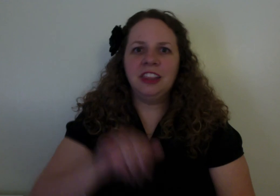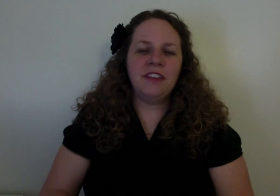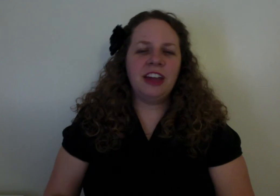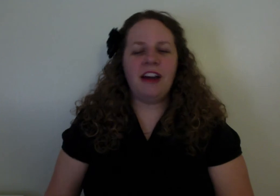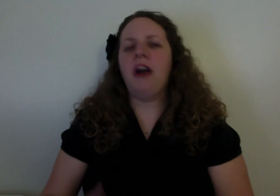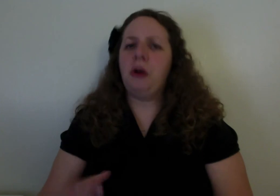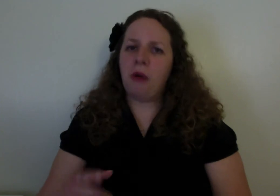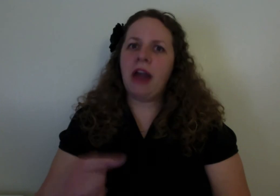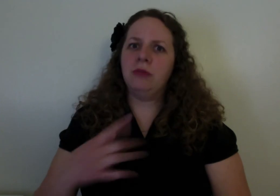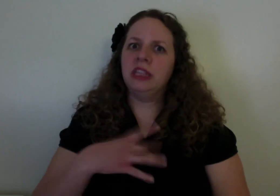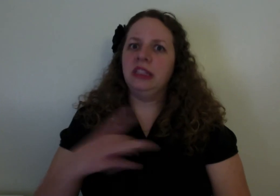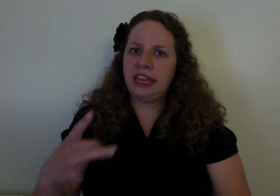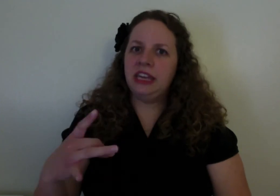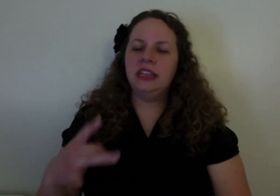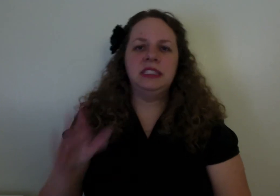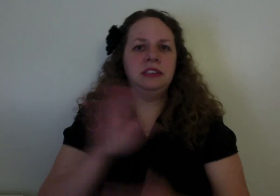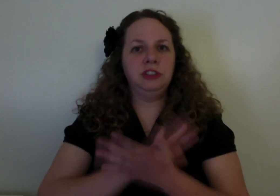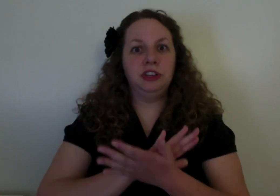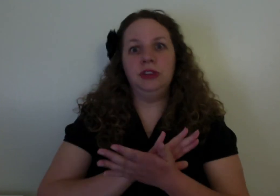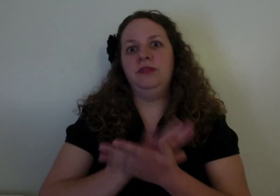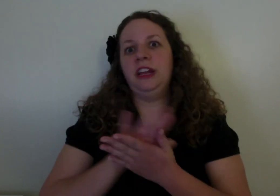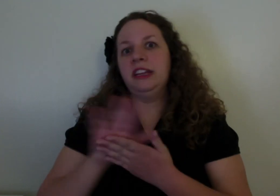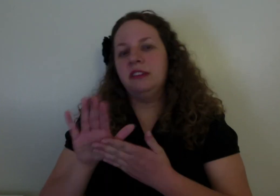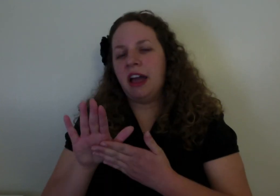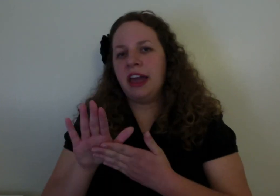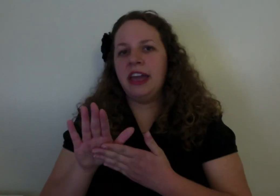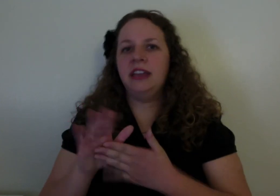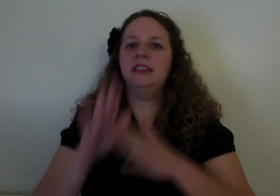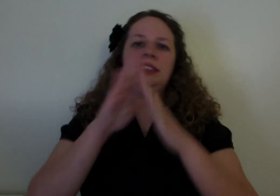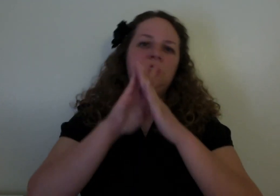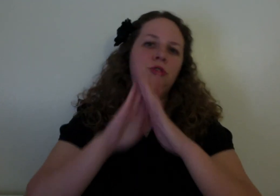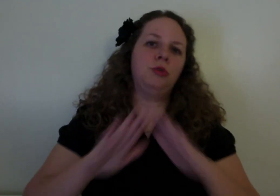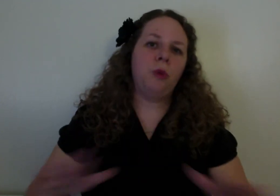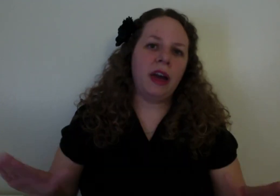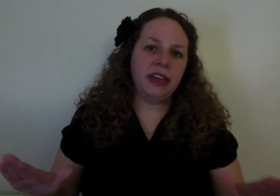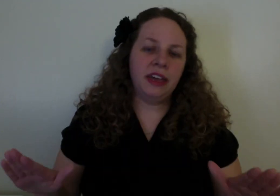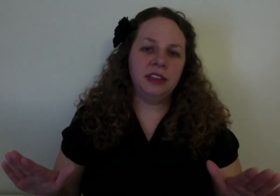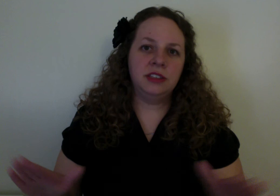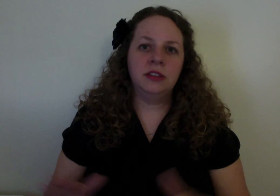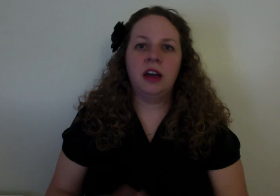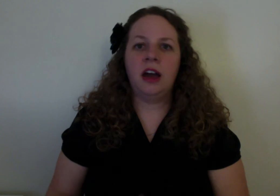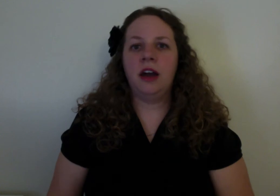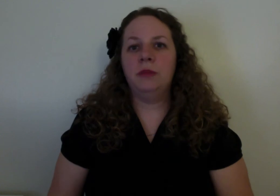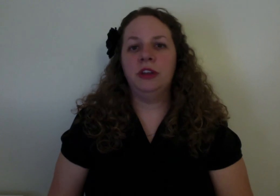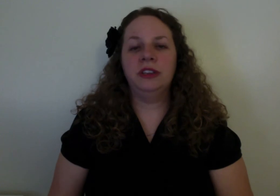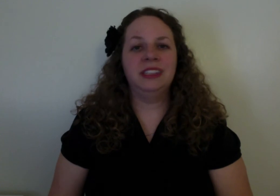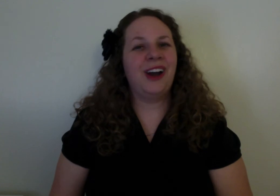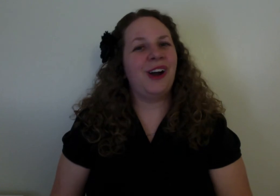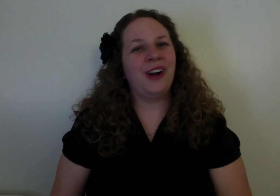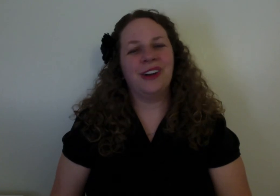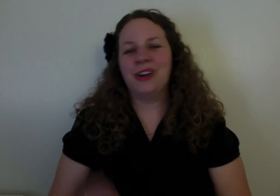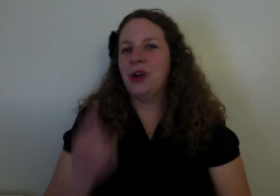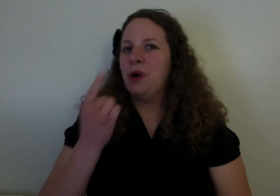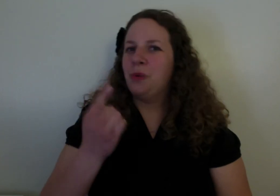it. Oh, I really like it. It's very nice. It's quiet. Or you could say, oh,